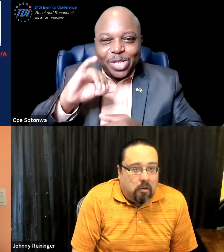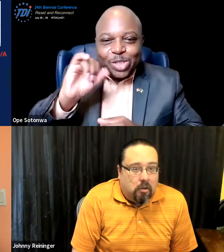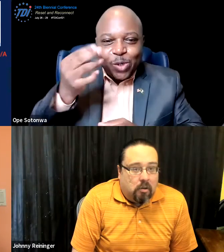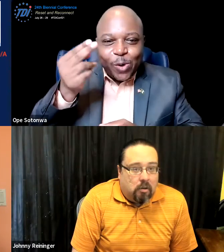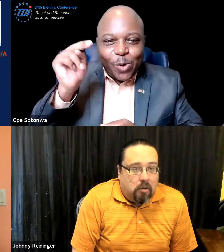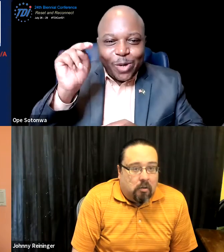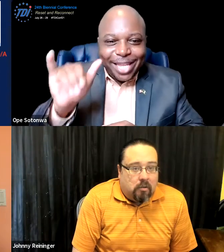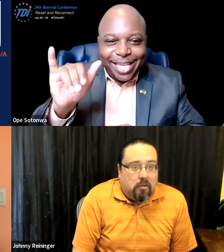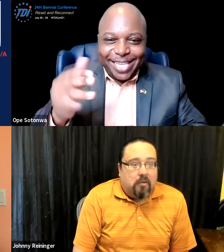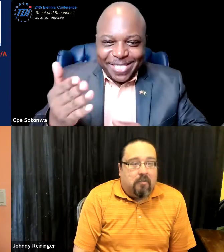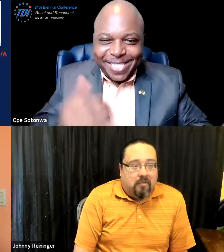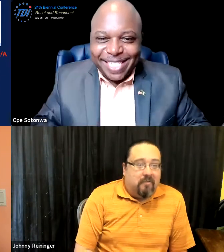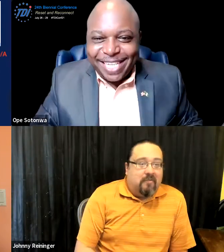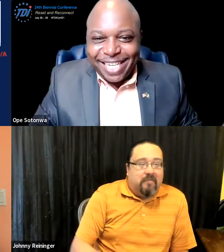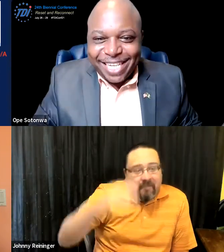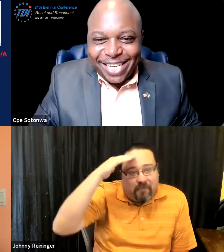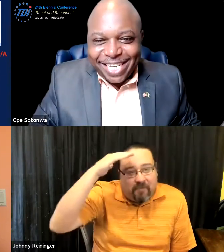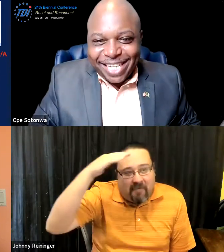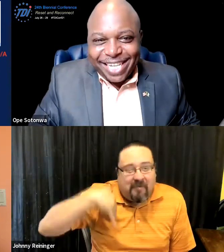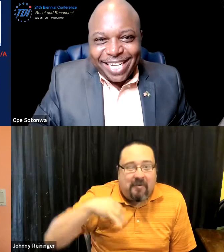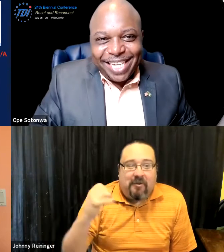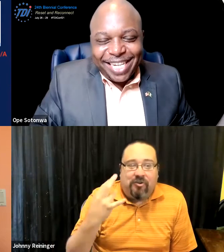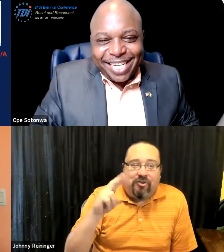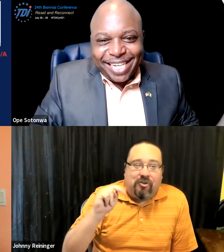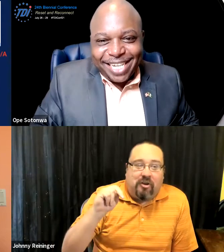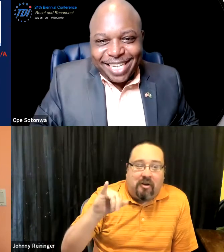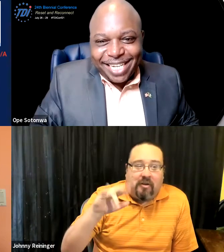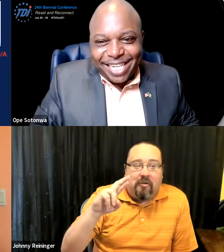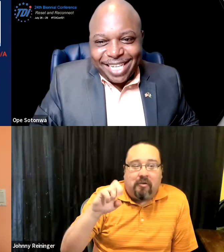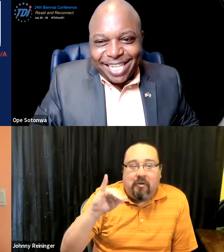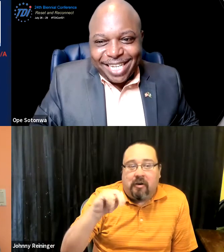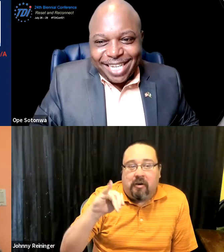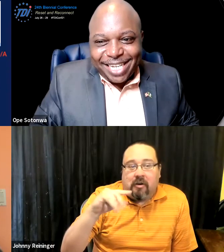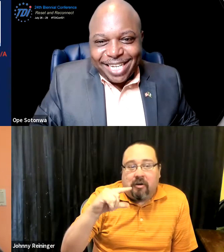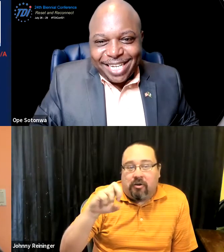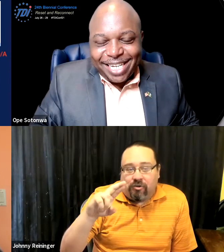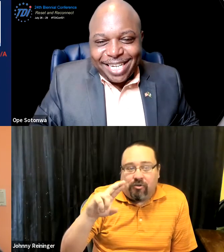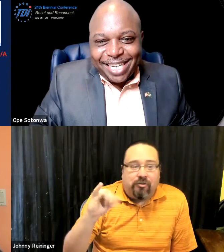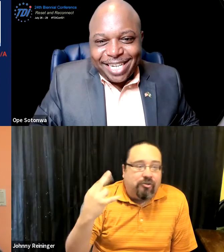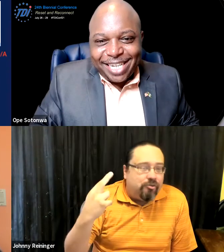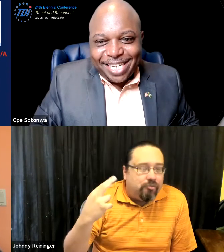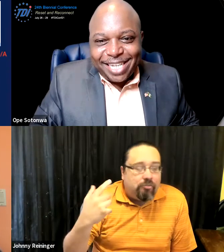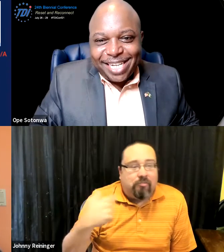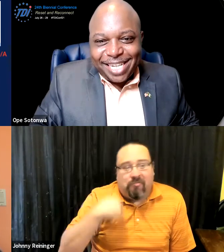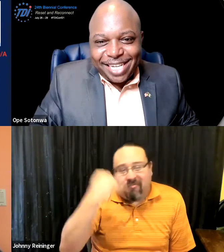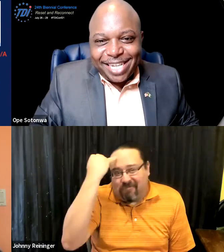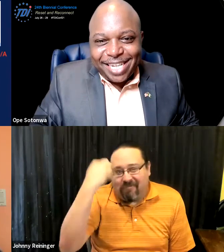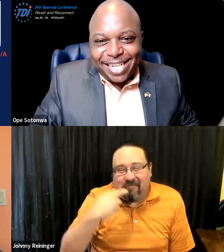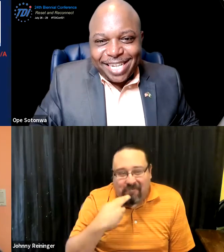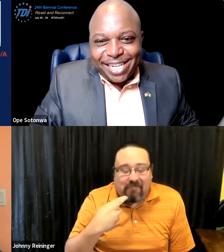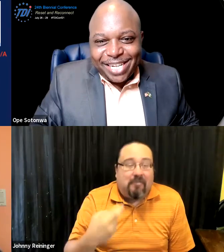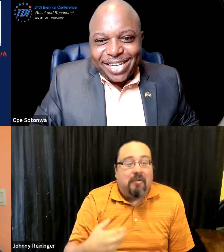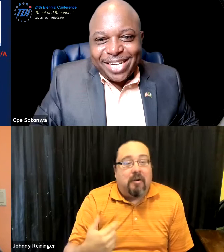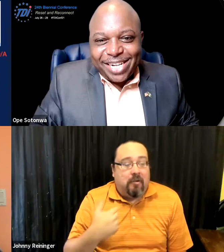and an orange background. Thank you. And Johnny. Hi, I'm Johnny Reininger,